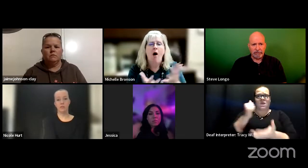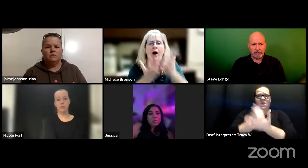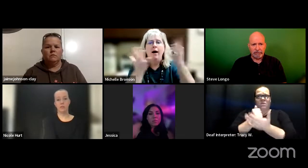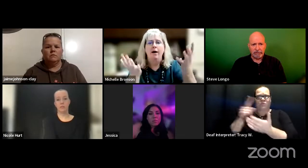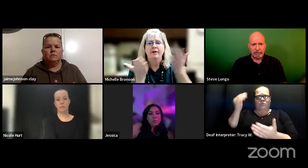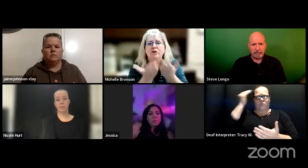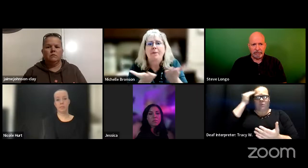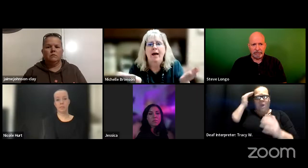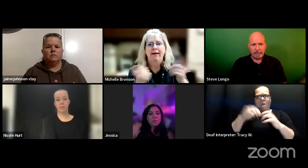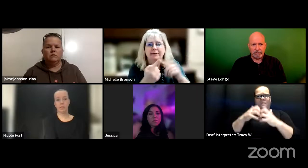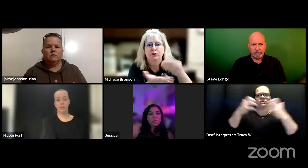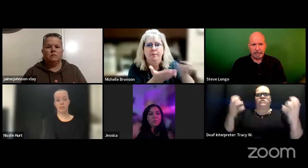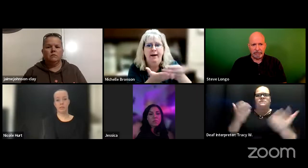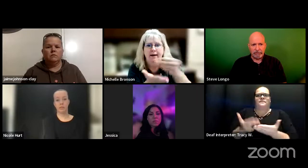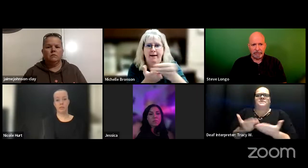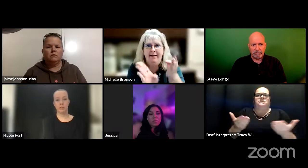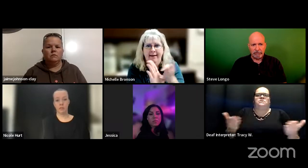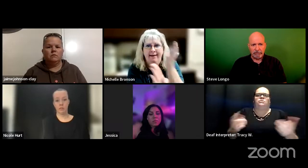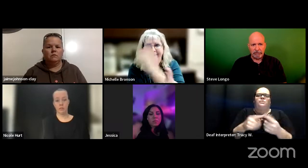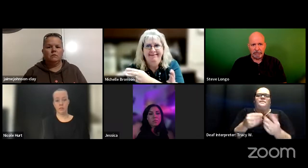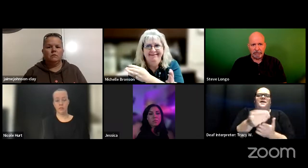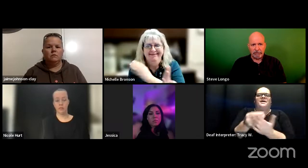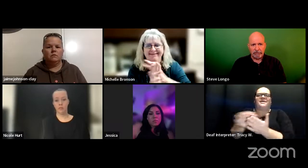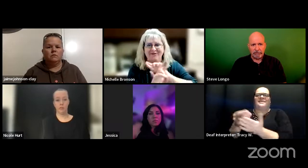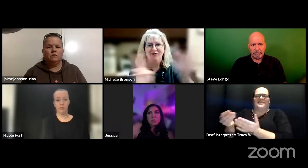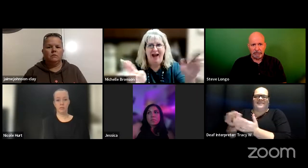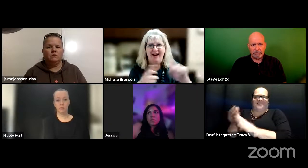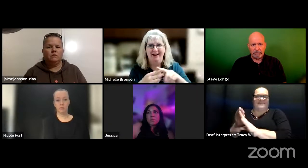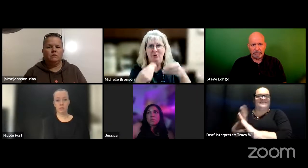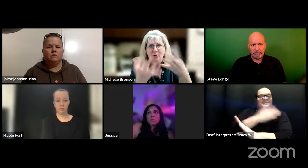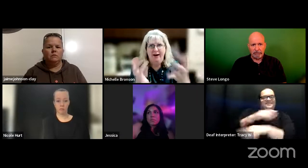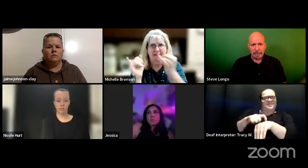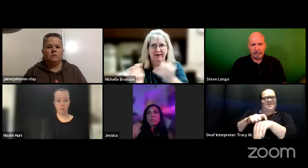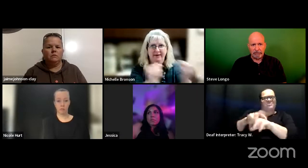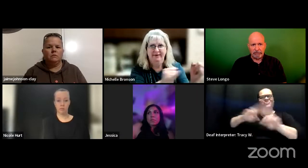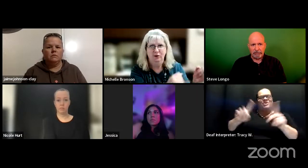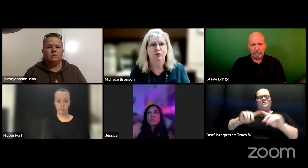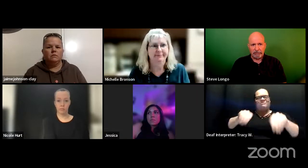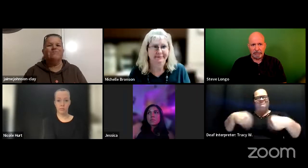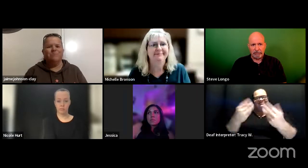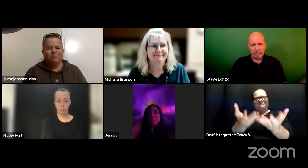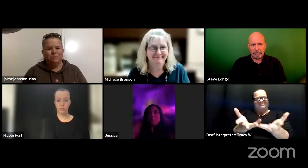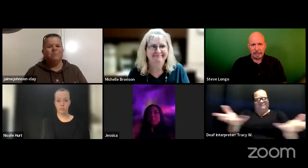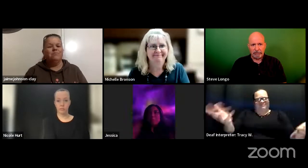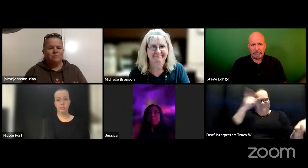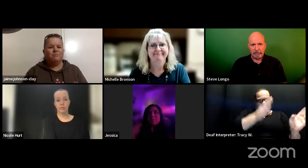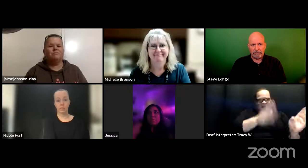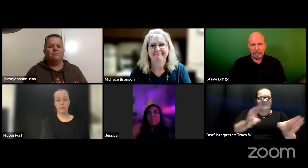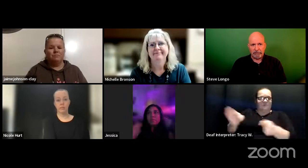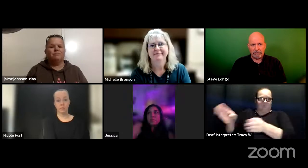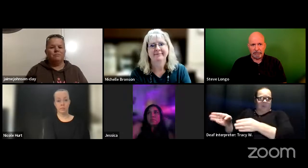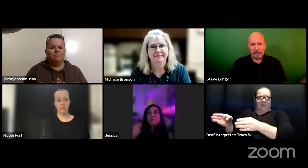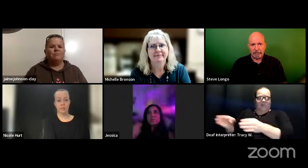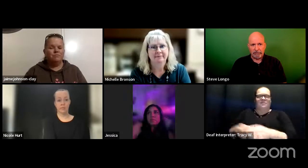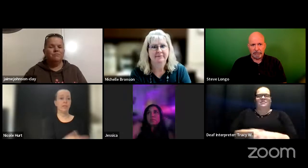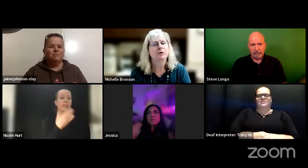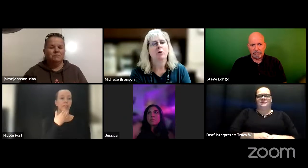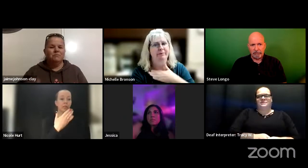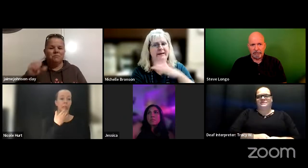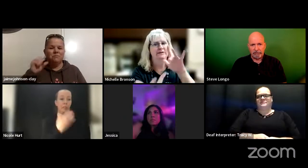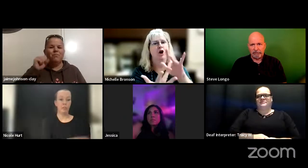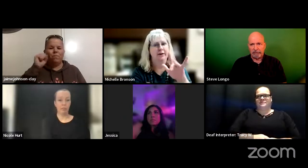building. It will also help her know how much in the amount of supplies she needs to secure prior to the event.